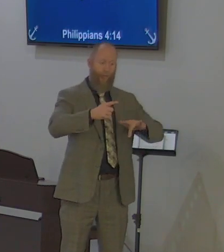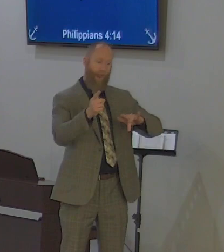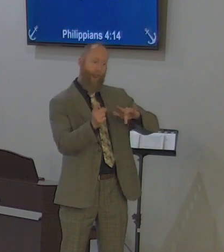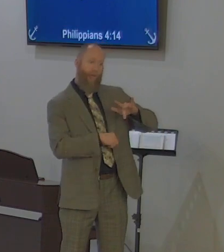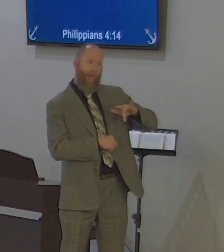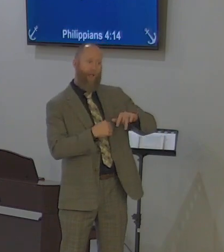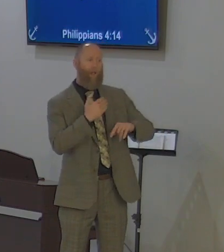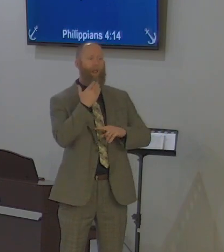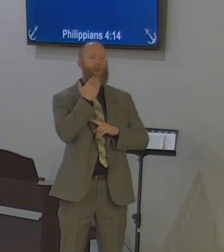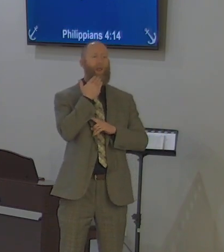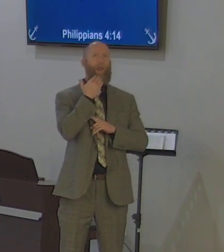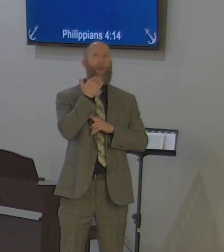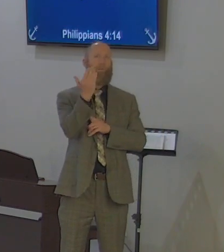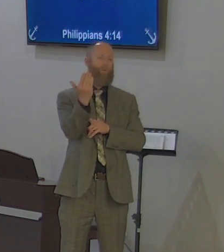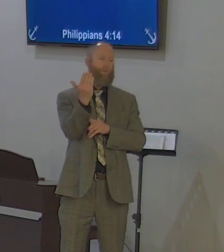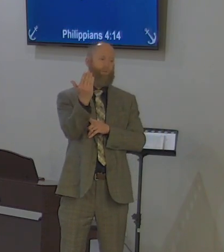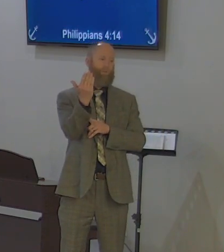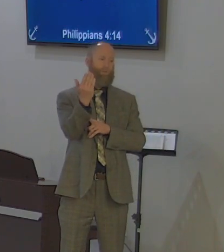Simple lesson.